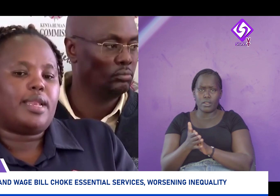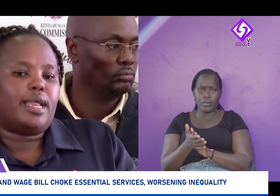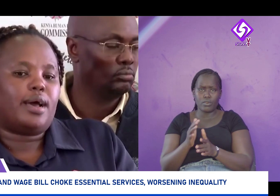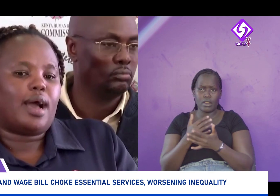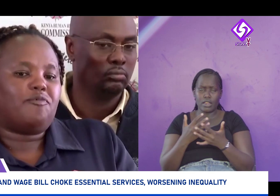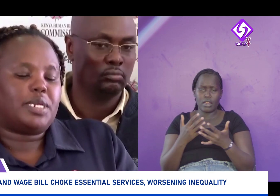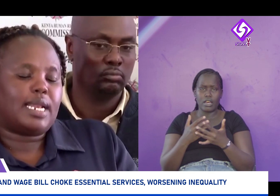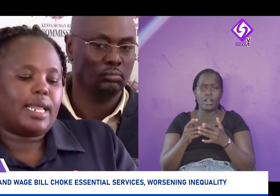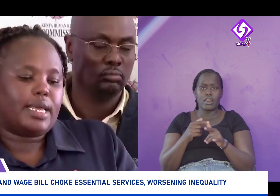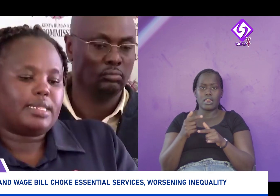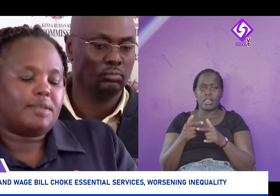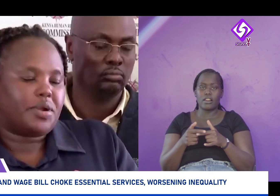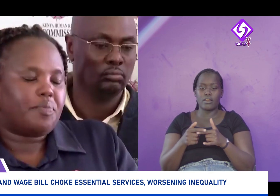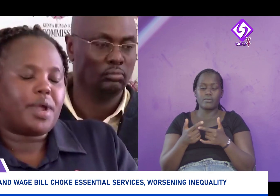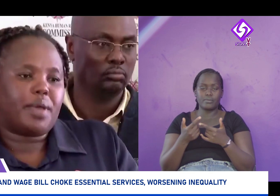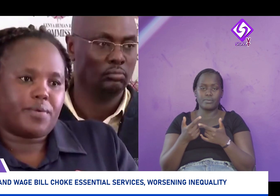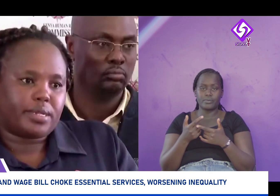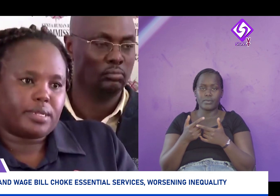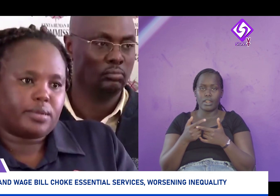And unfortunately, it's in very prime areas.